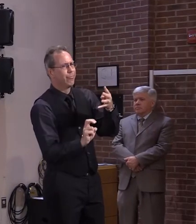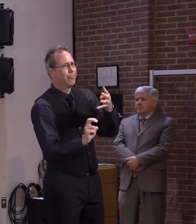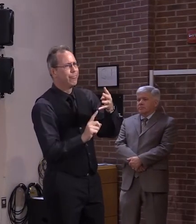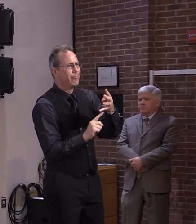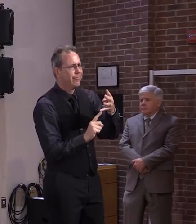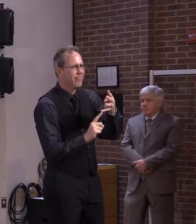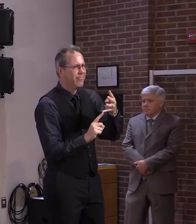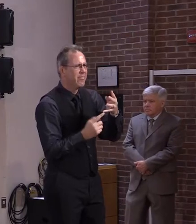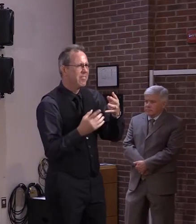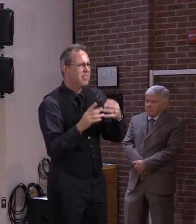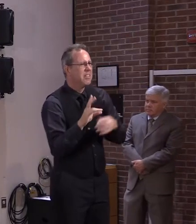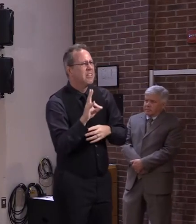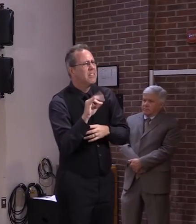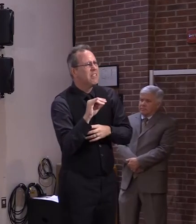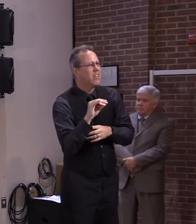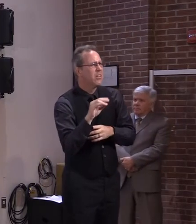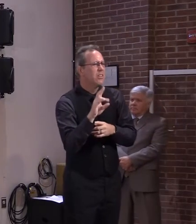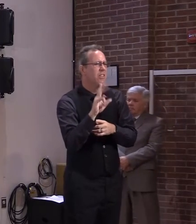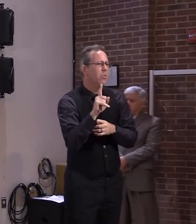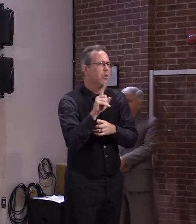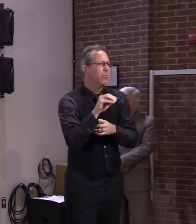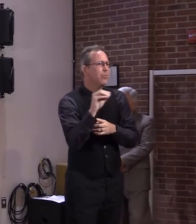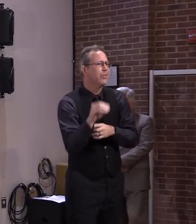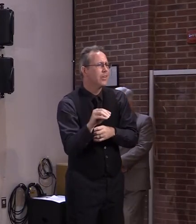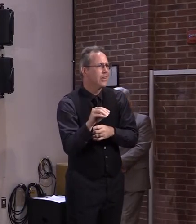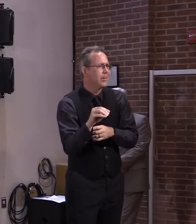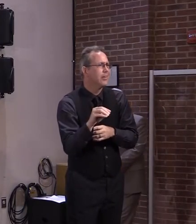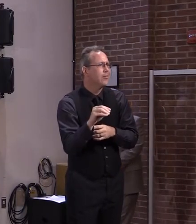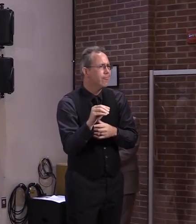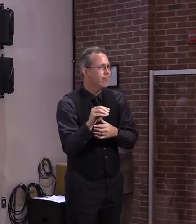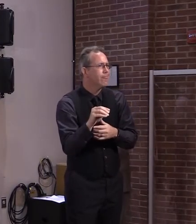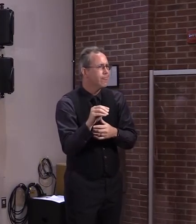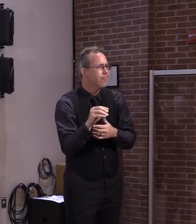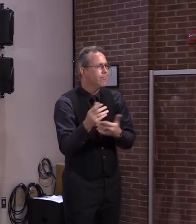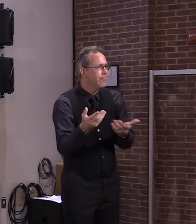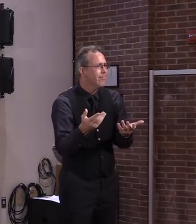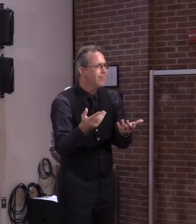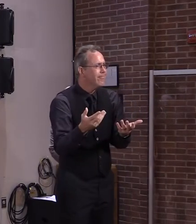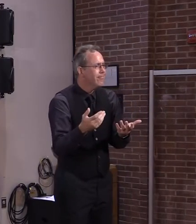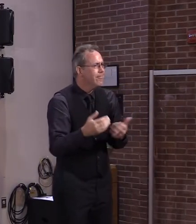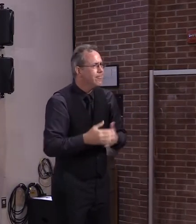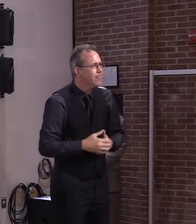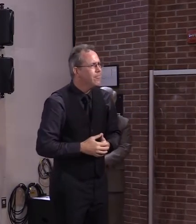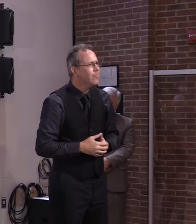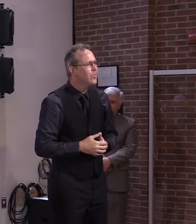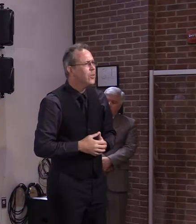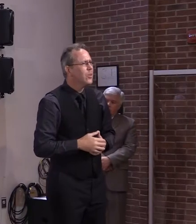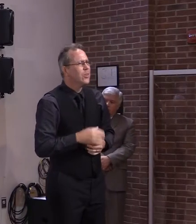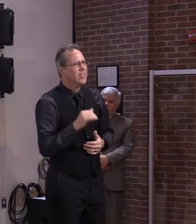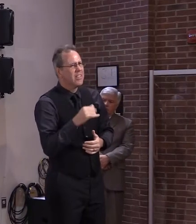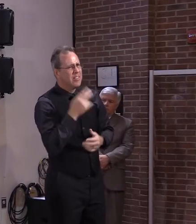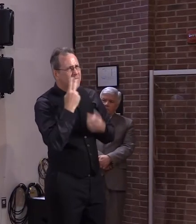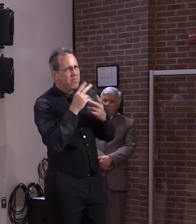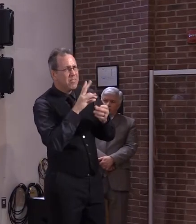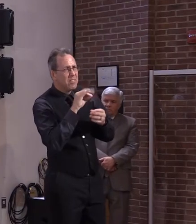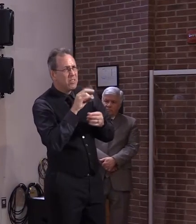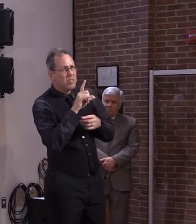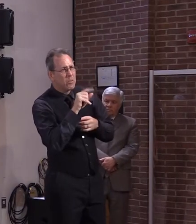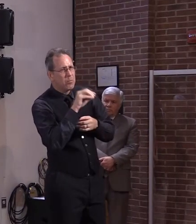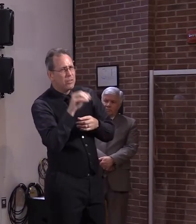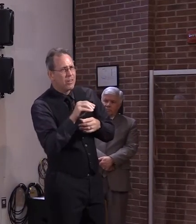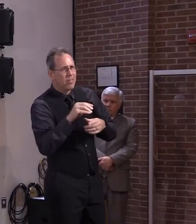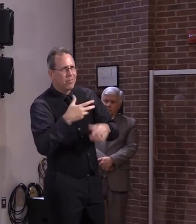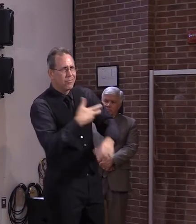counties are in the mid and higher 80s%. But there's always more than